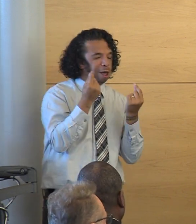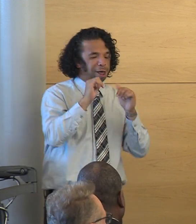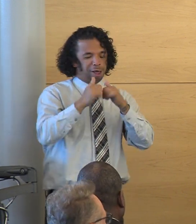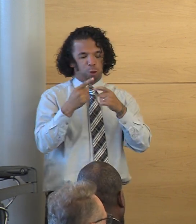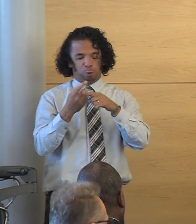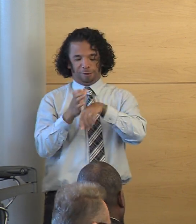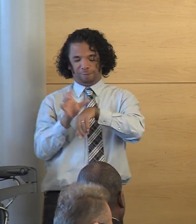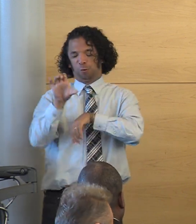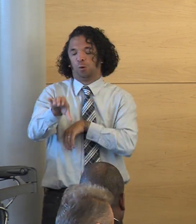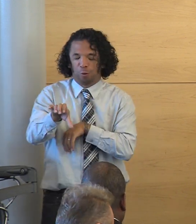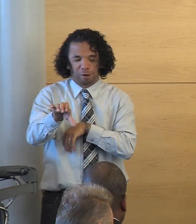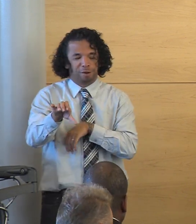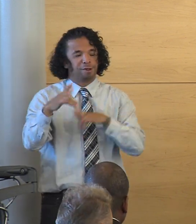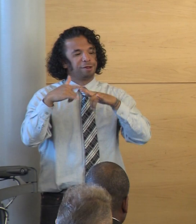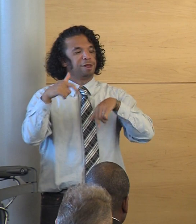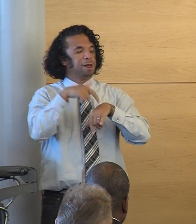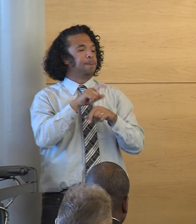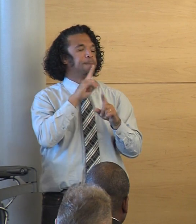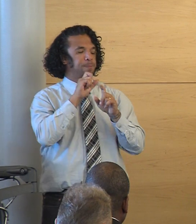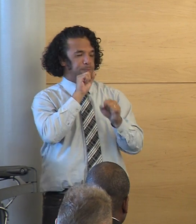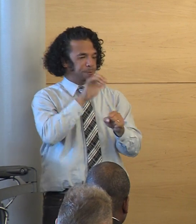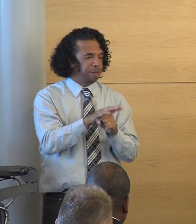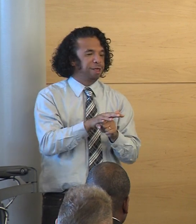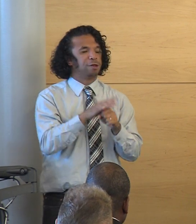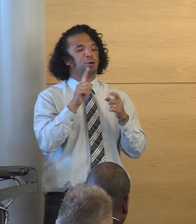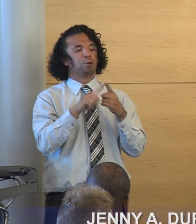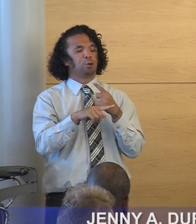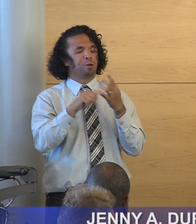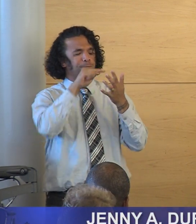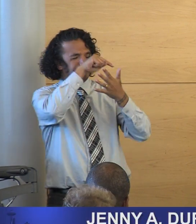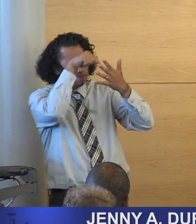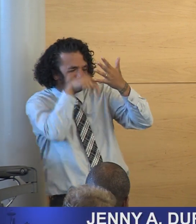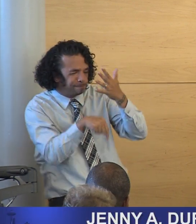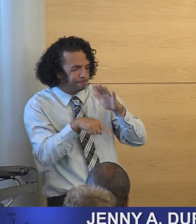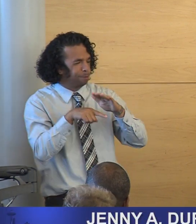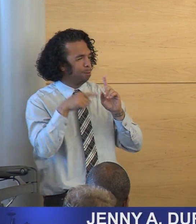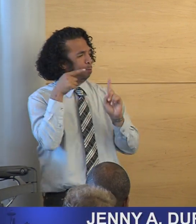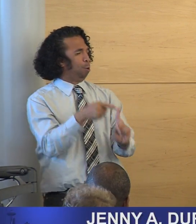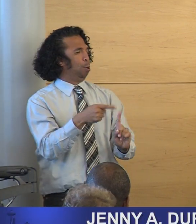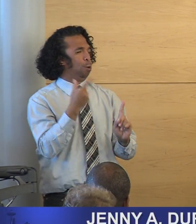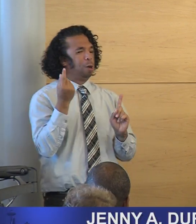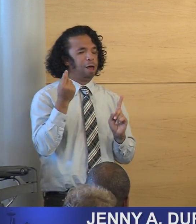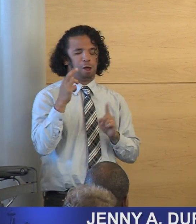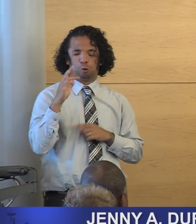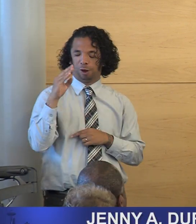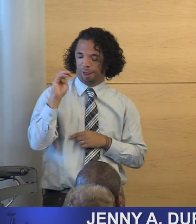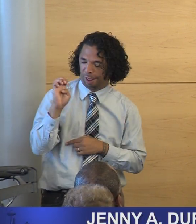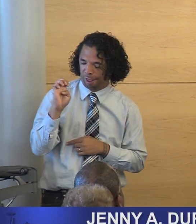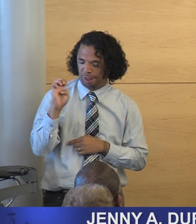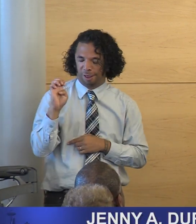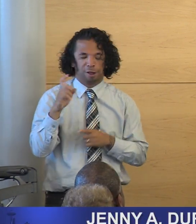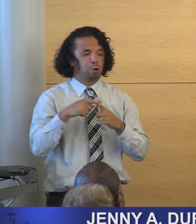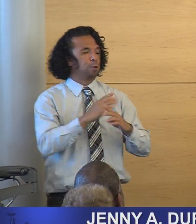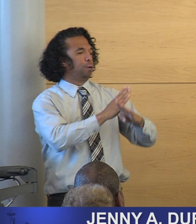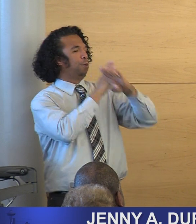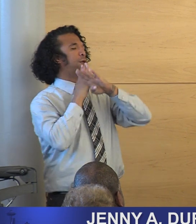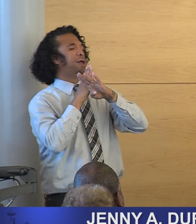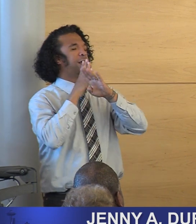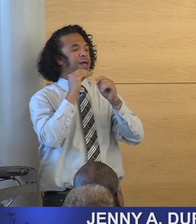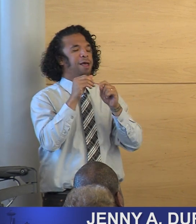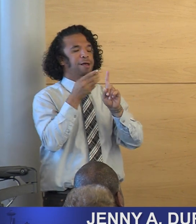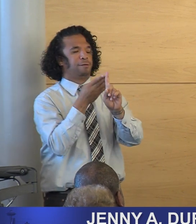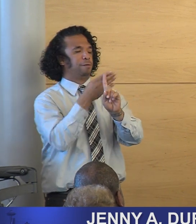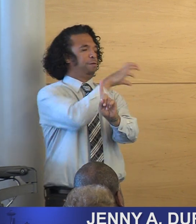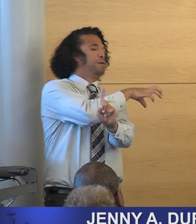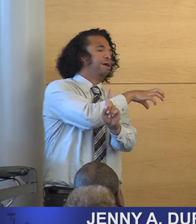enforcement, but she is committed to getting to the root causes of crime, to doing prevention and diversion,